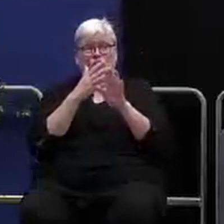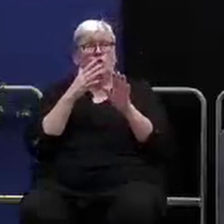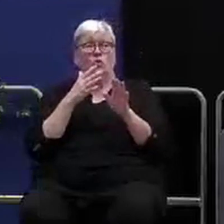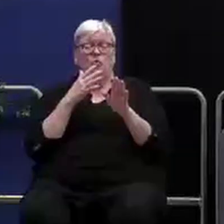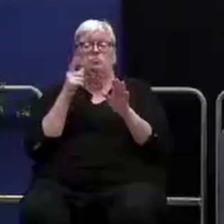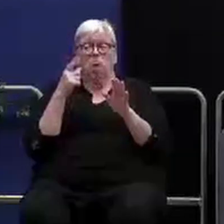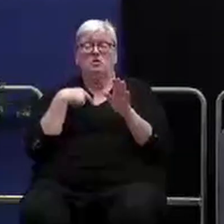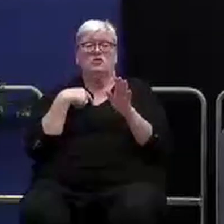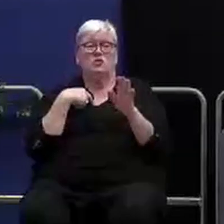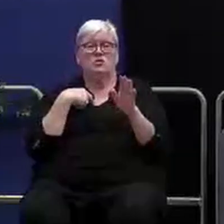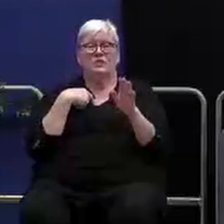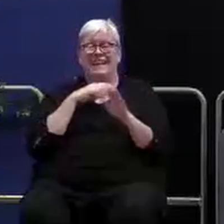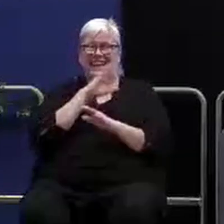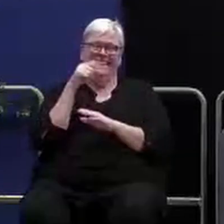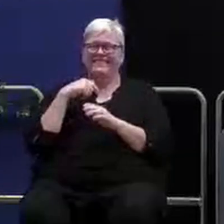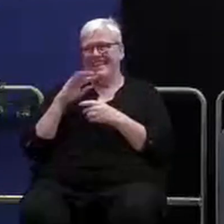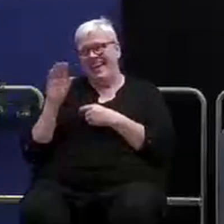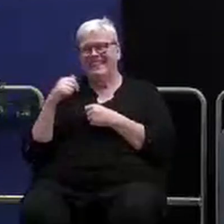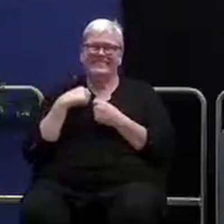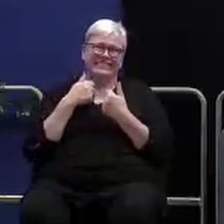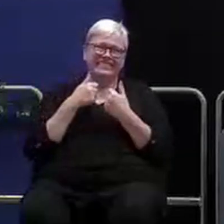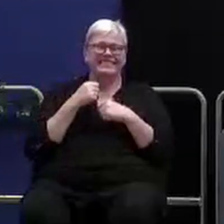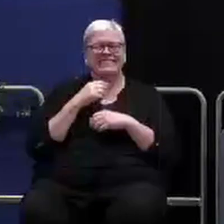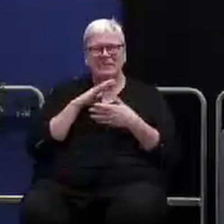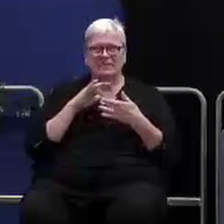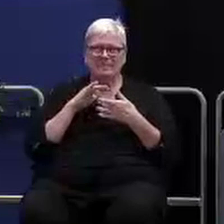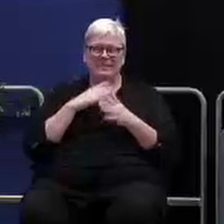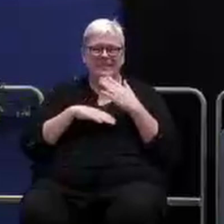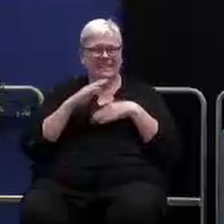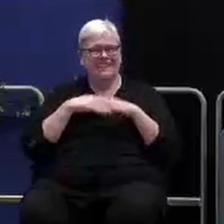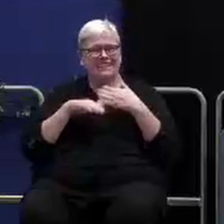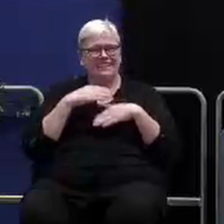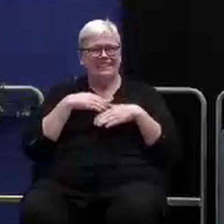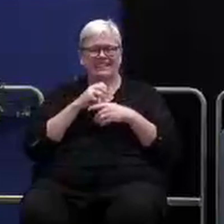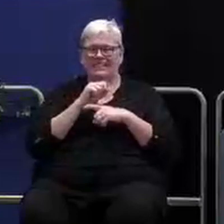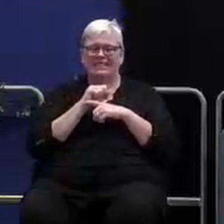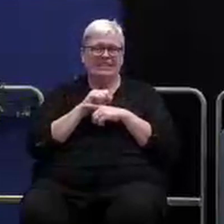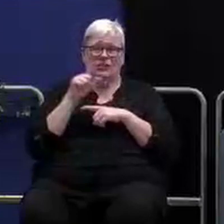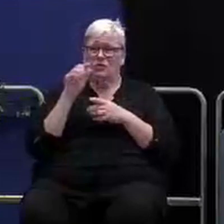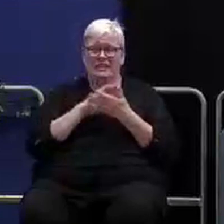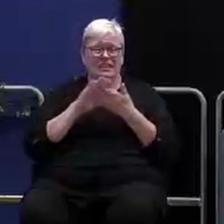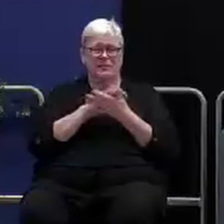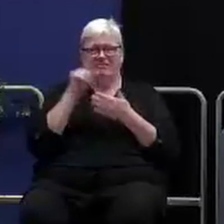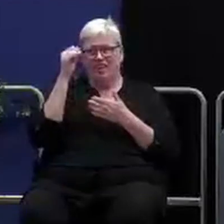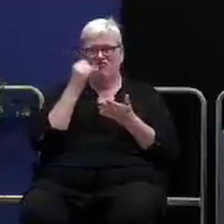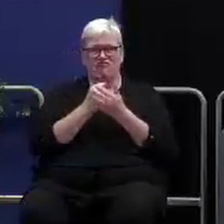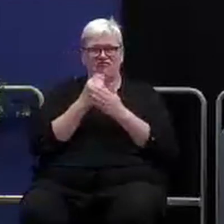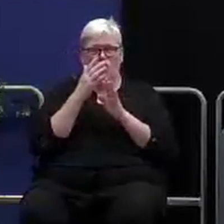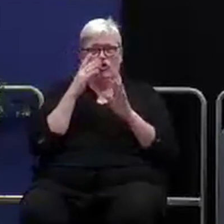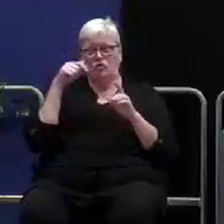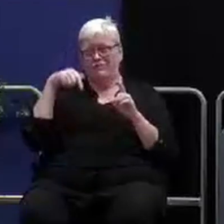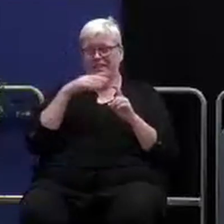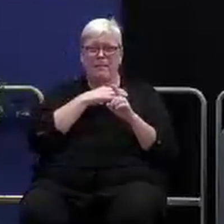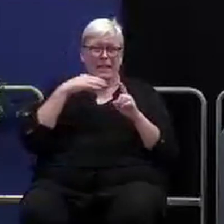Hi. Hi, I said back, shyness and manners preventing me from explaining that he was in the wrong queue. This one was for the medics